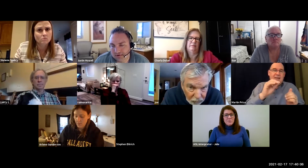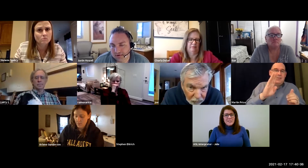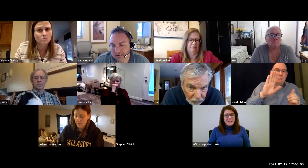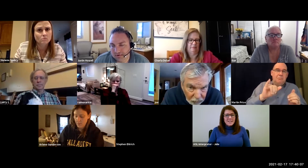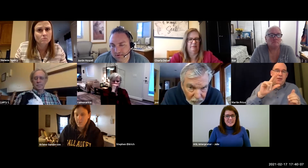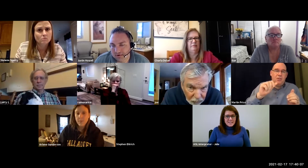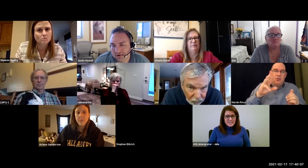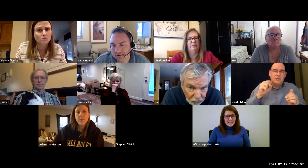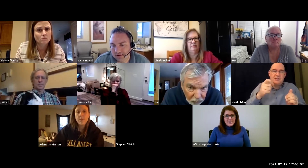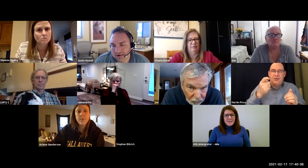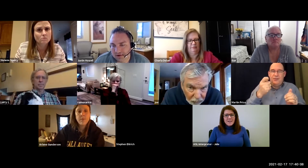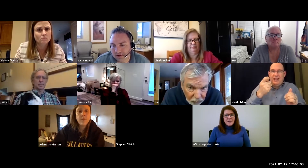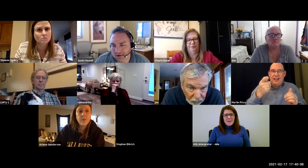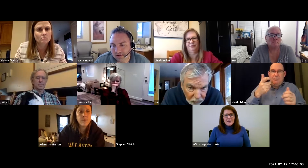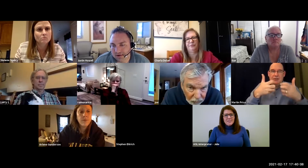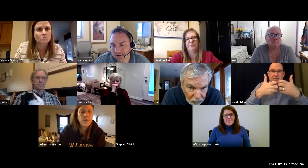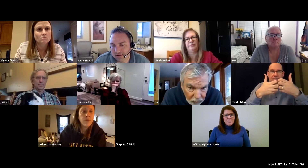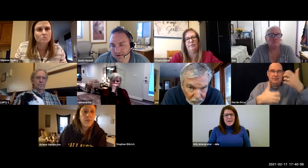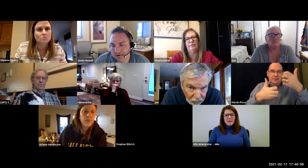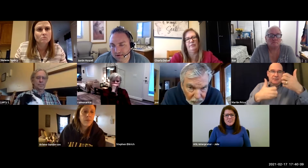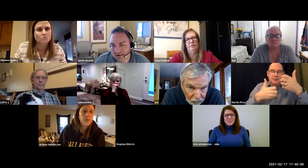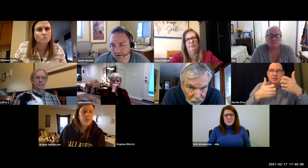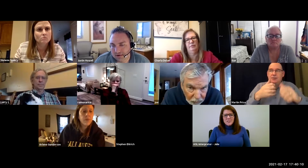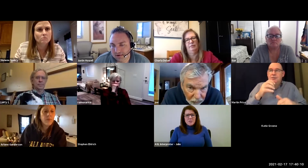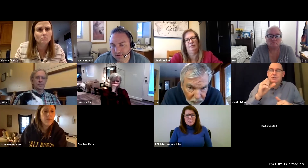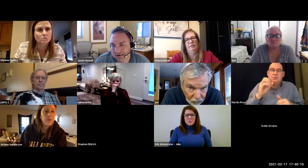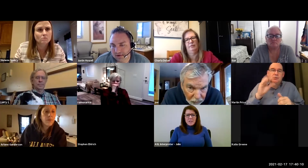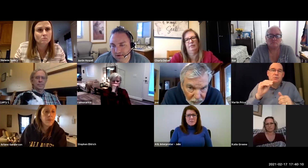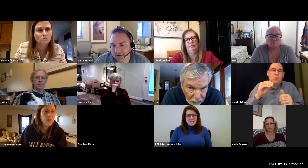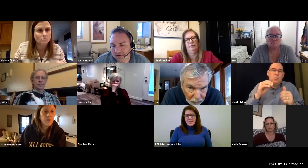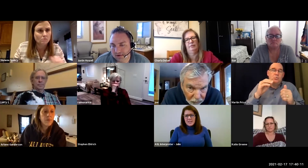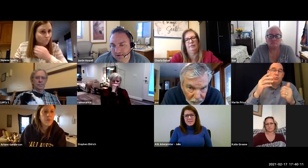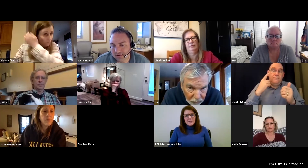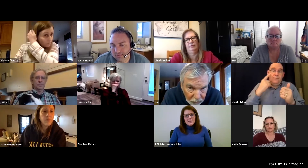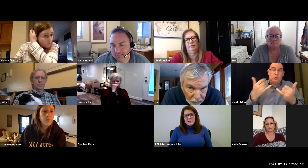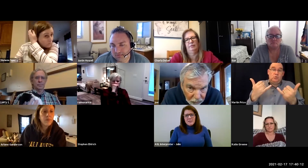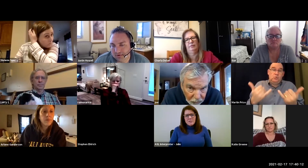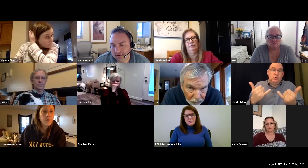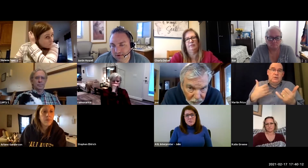So when I read this, and the bylaws don't really coincide.